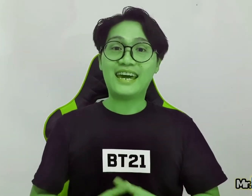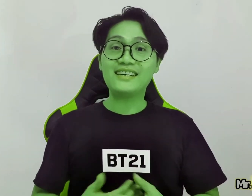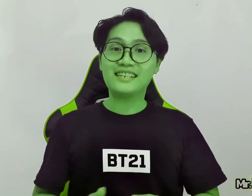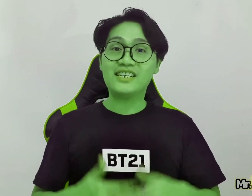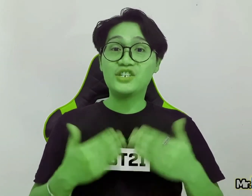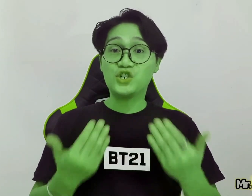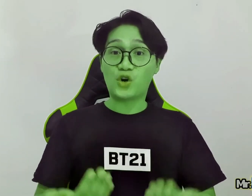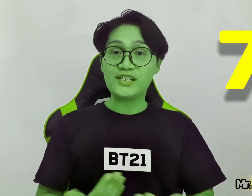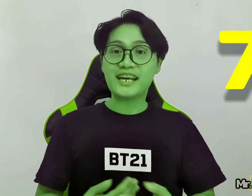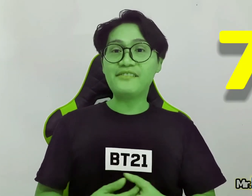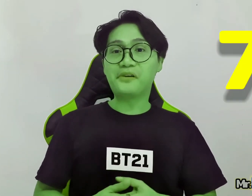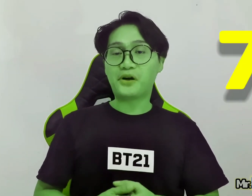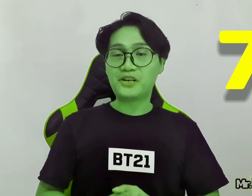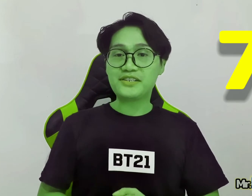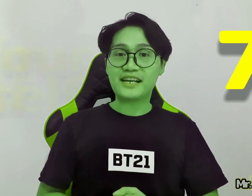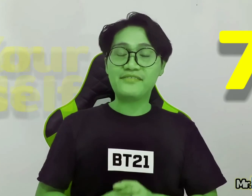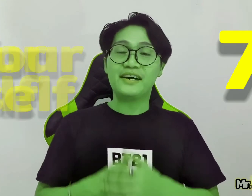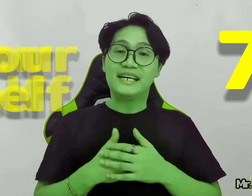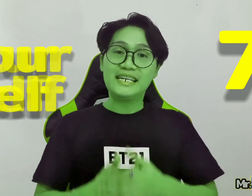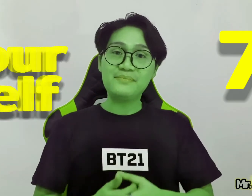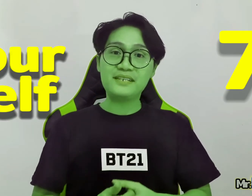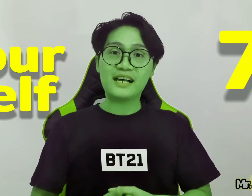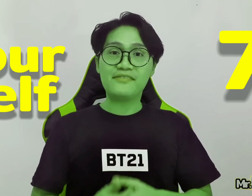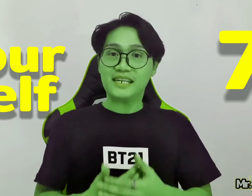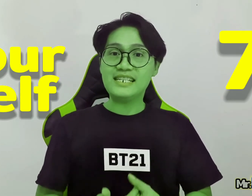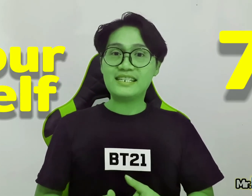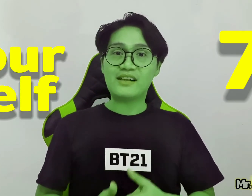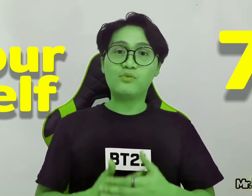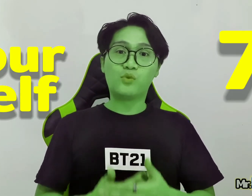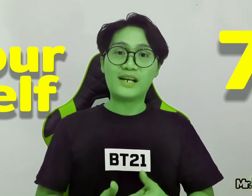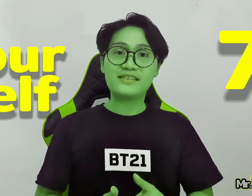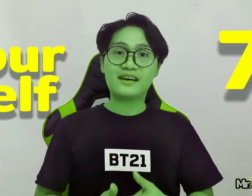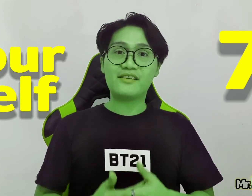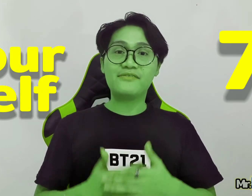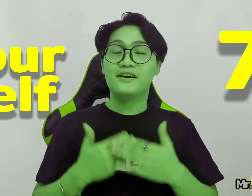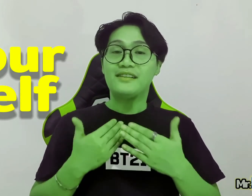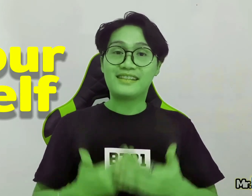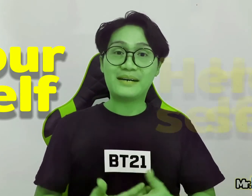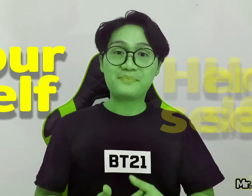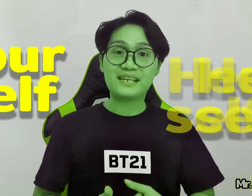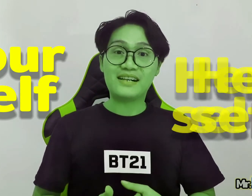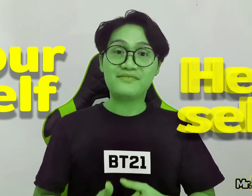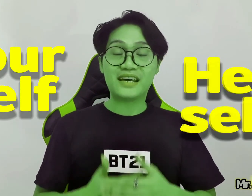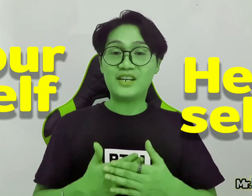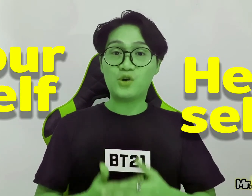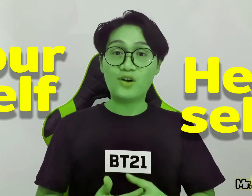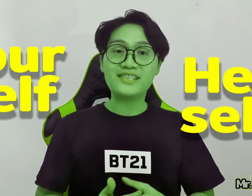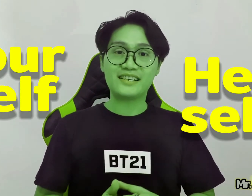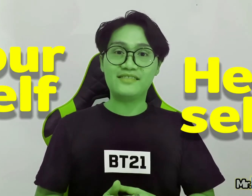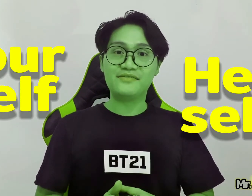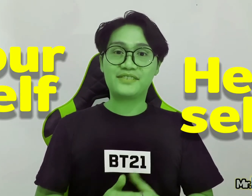Next is yourself, herself, himself, itself, oneself, themselves, and yourselves.